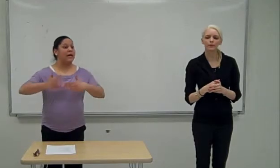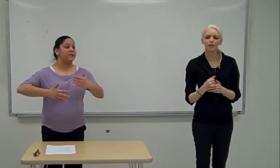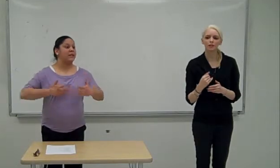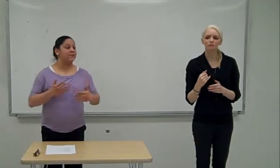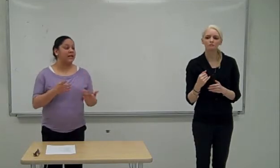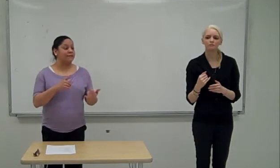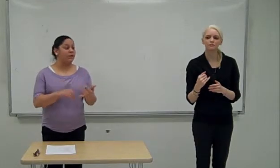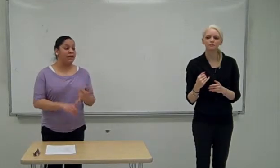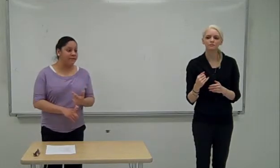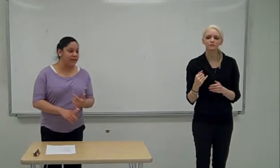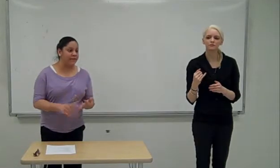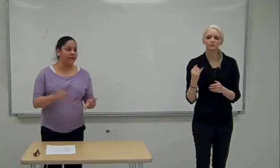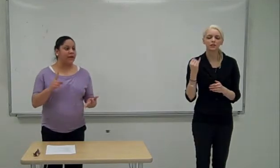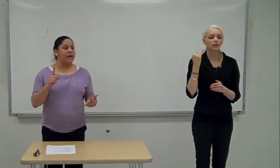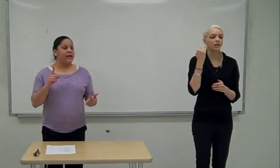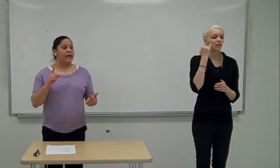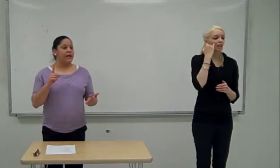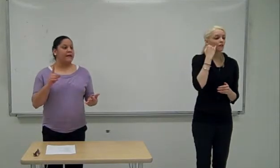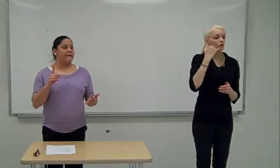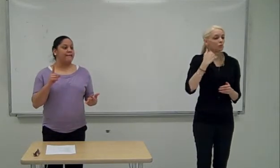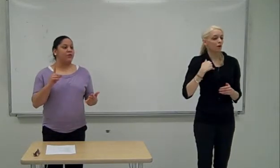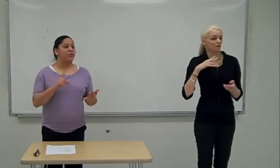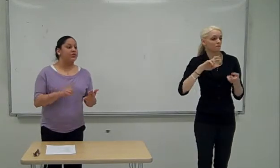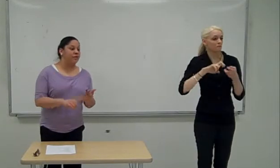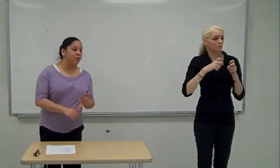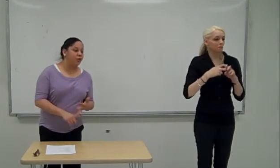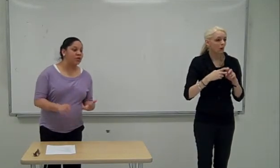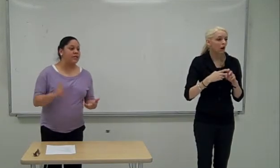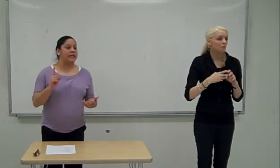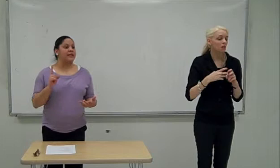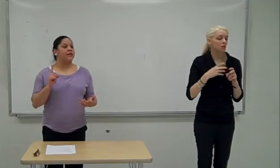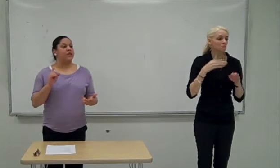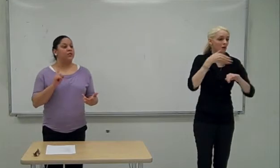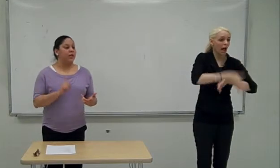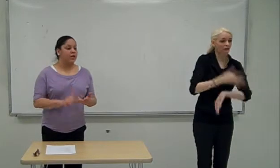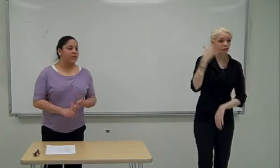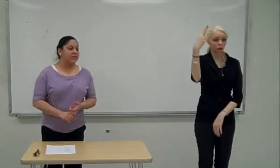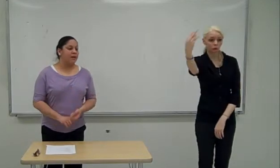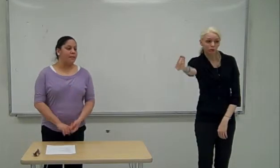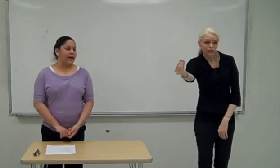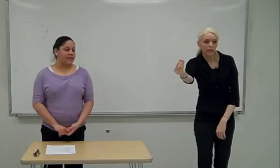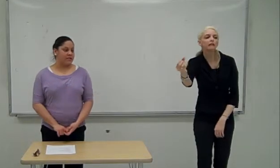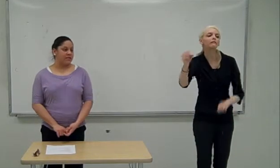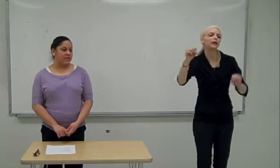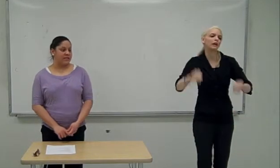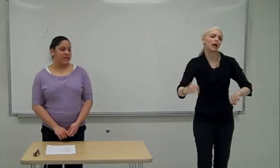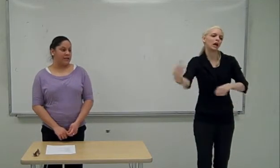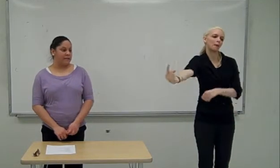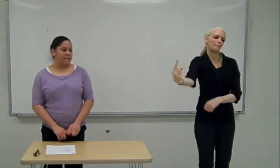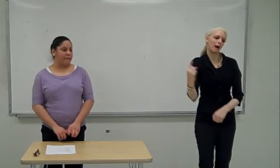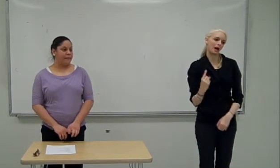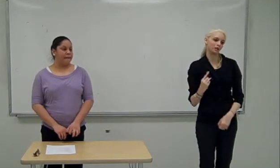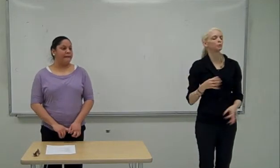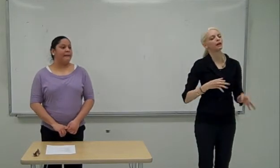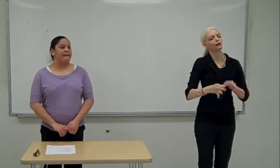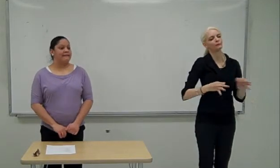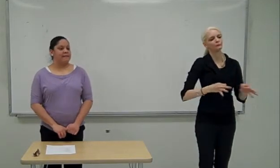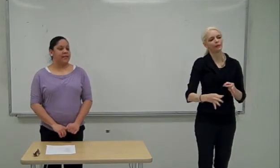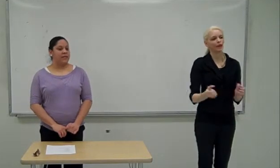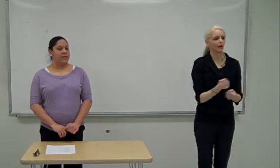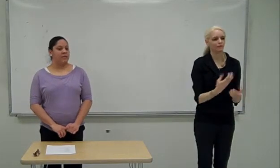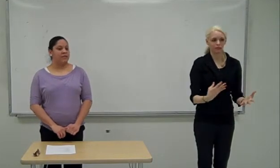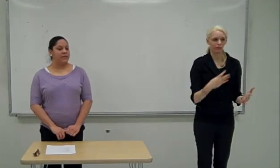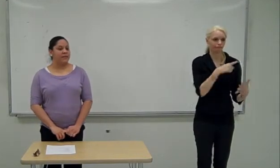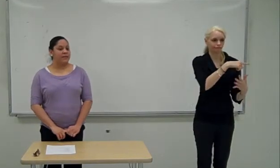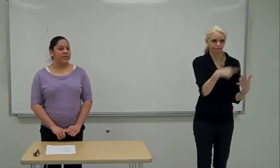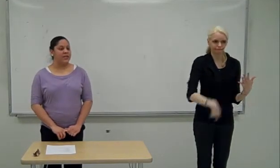any mishaps comes, like if you get a fever, if you feel worsened, you can always come back into the facility.